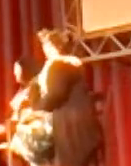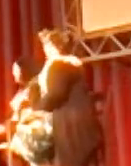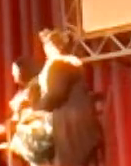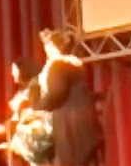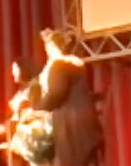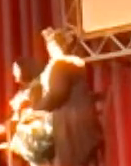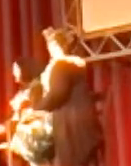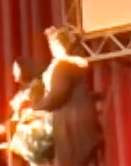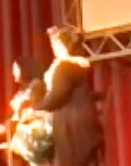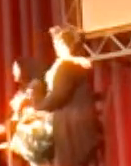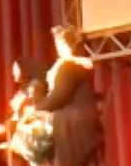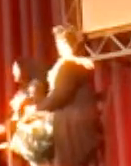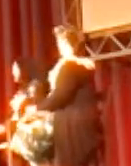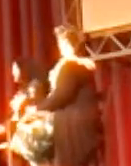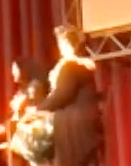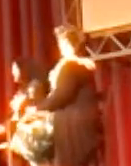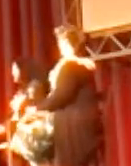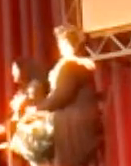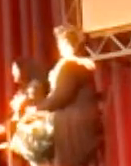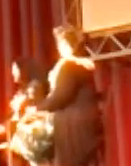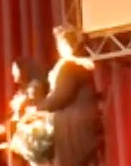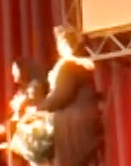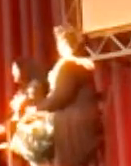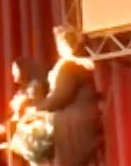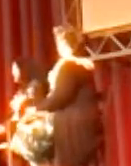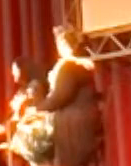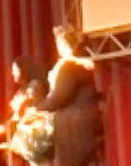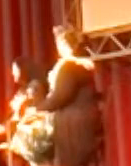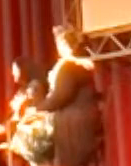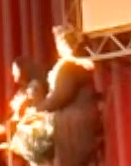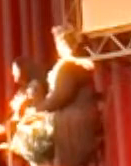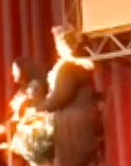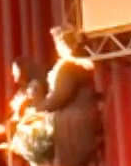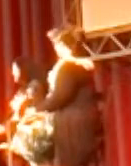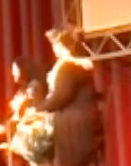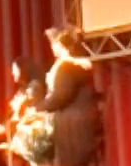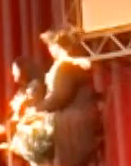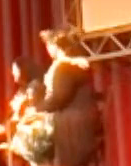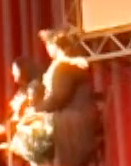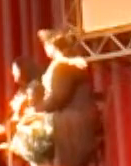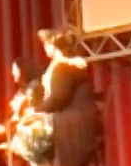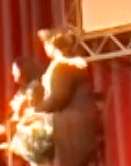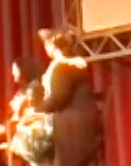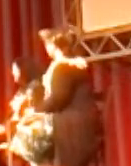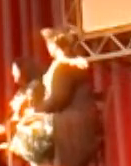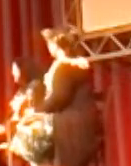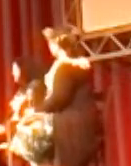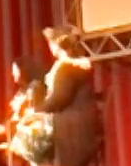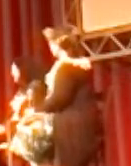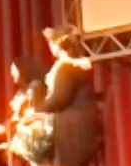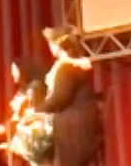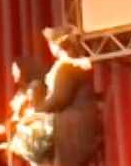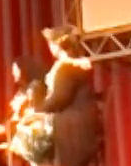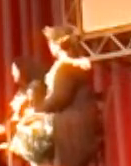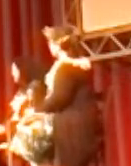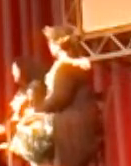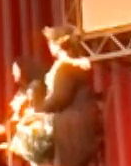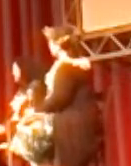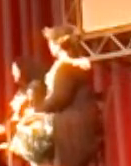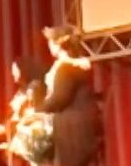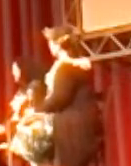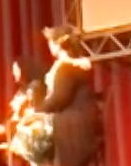And it's one of those ones. And it works. So thank you for asking, because I'm really looking forward